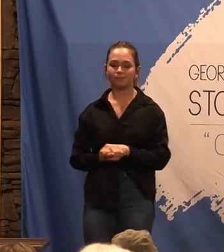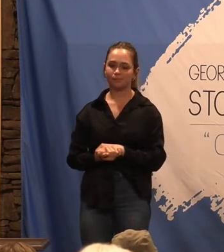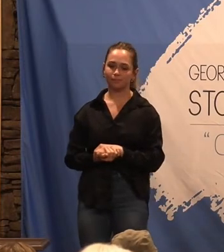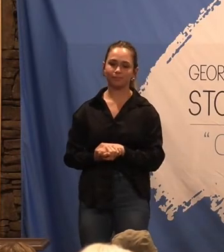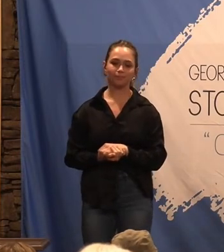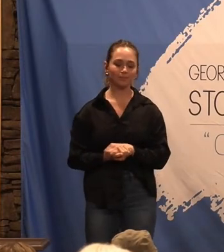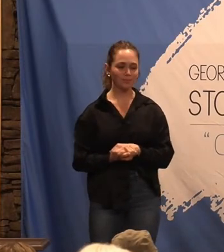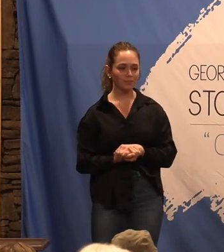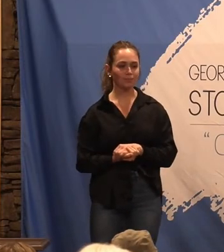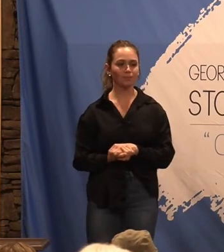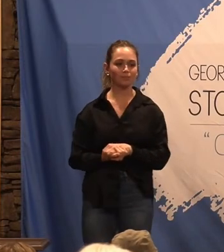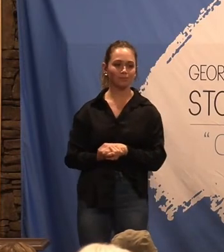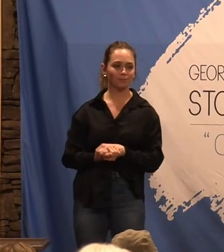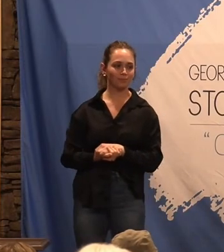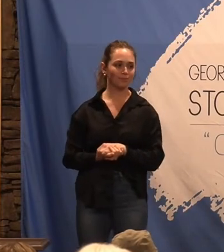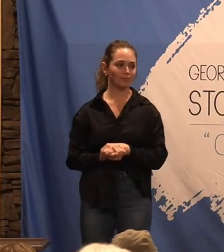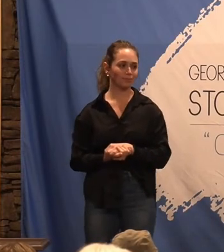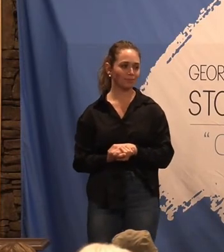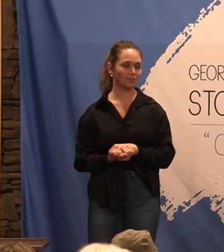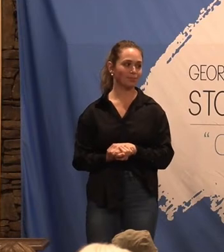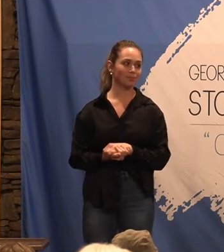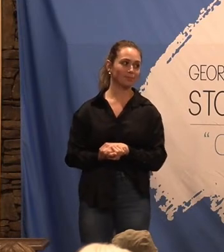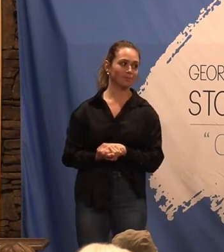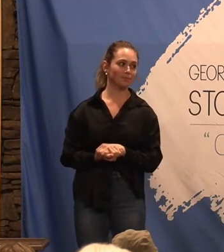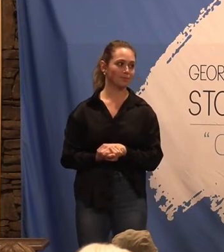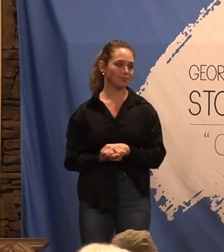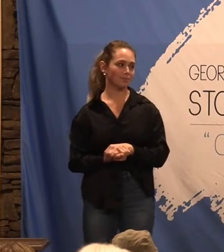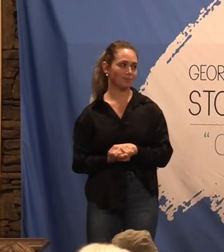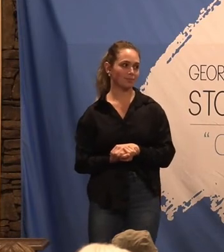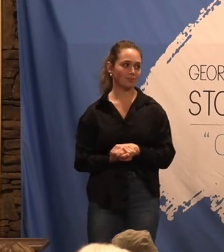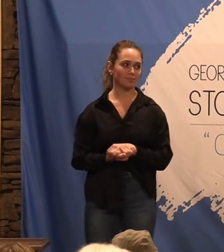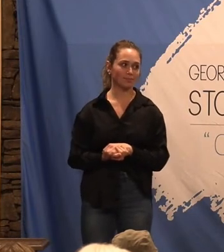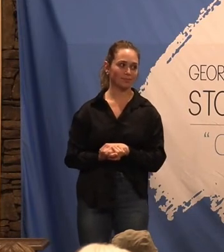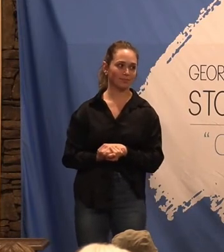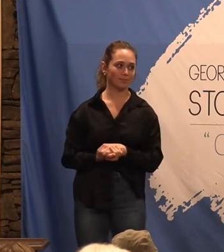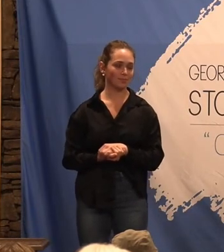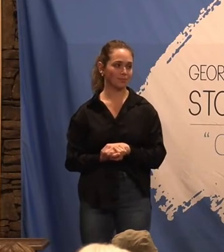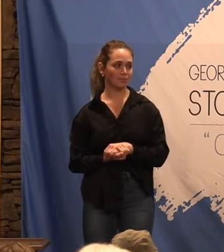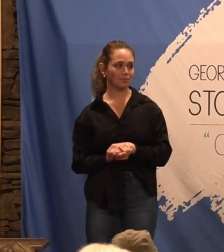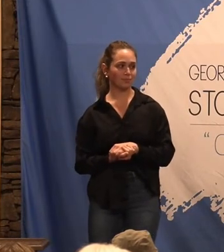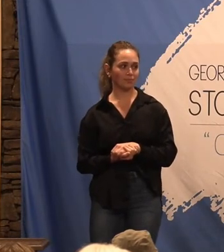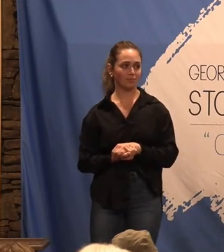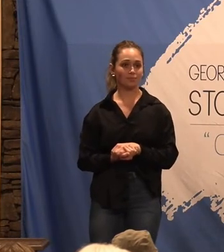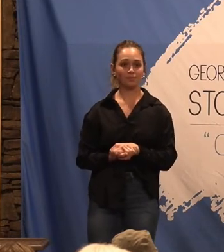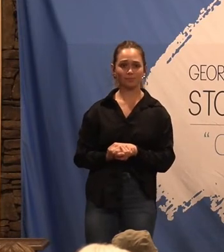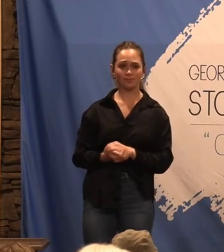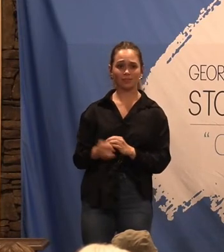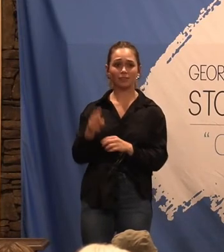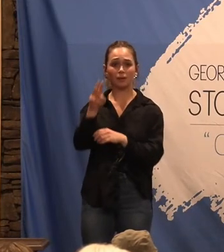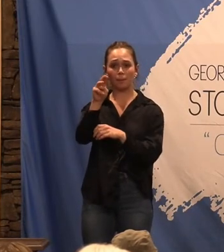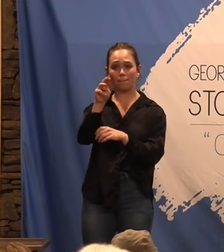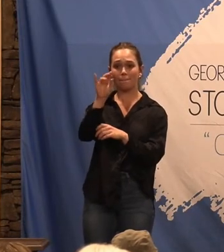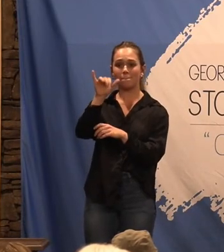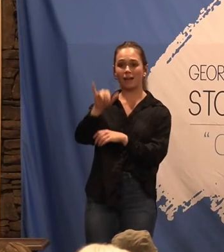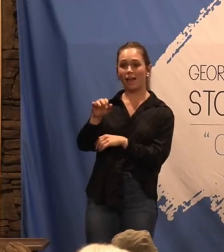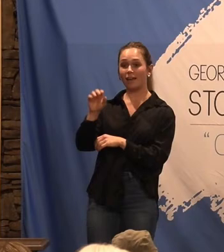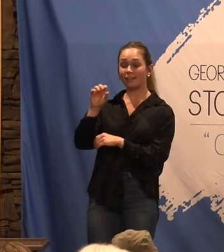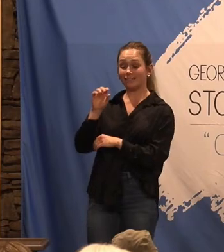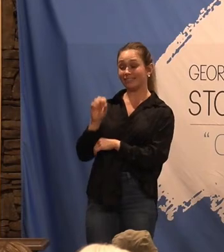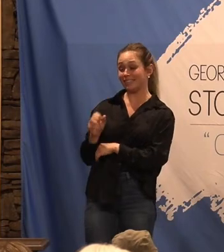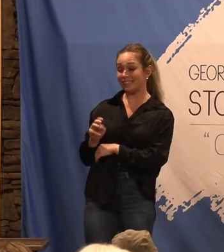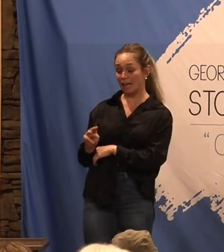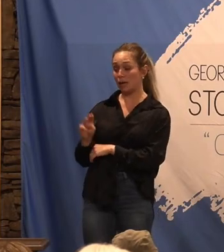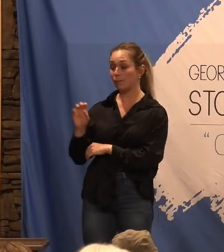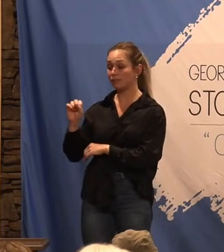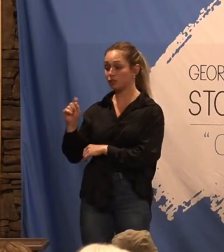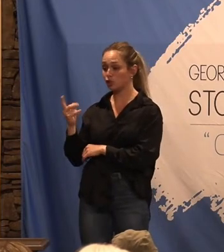It It was me and Sam and Stover and